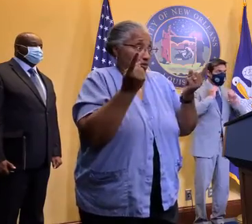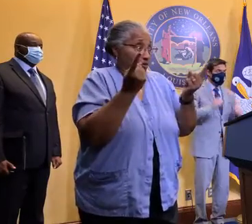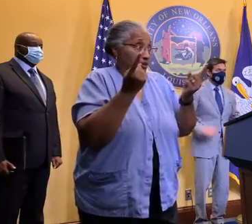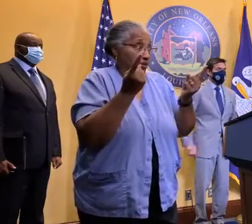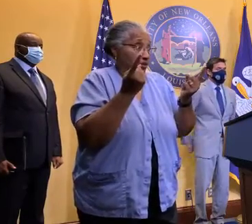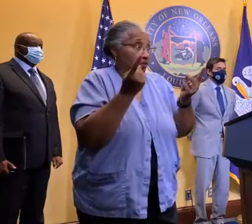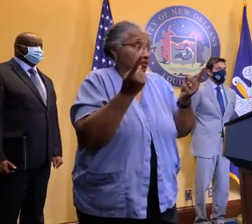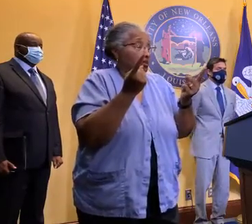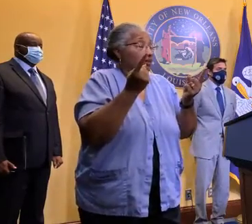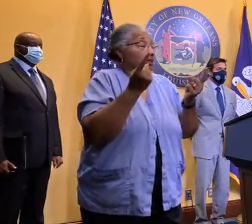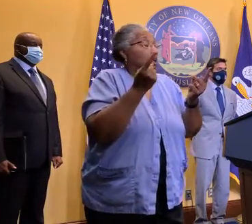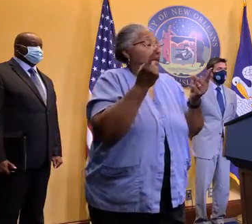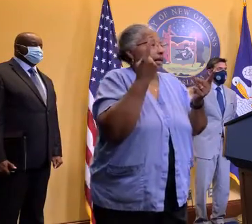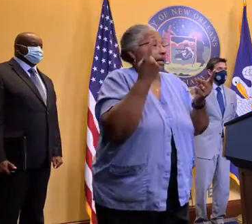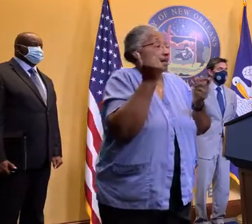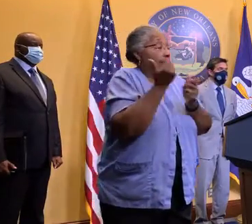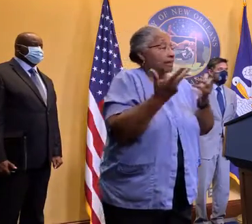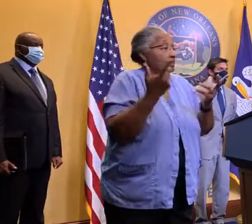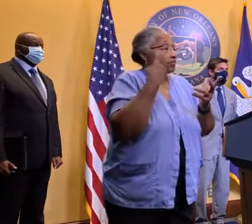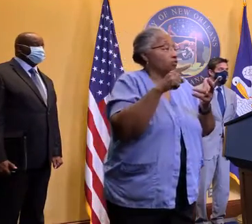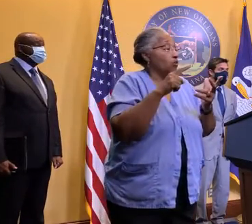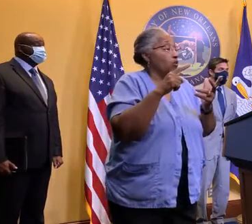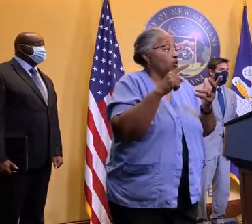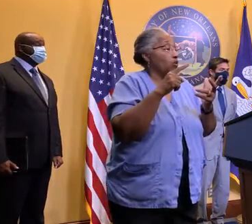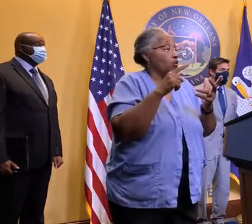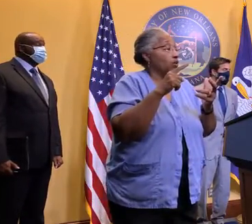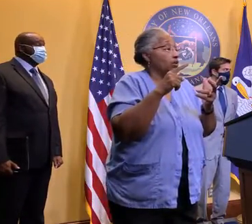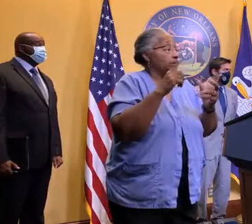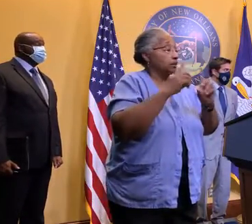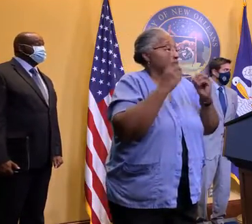to work on that furlough day?